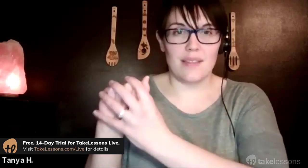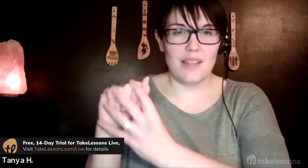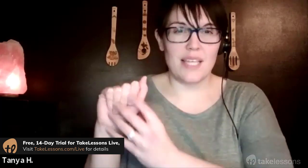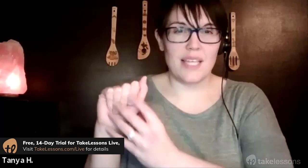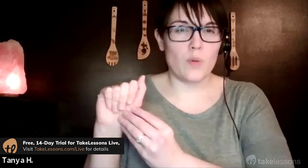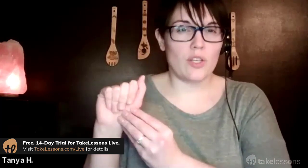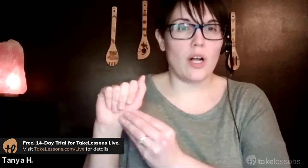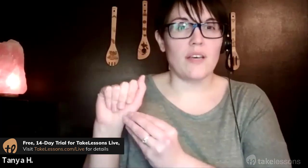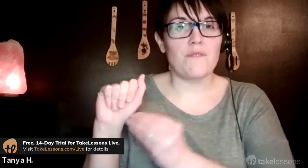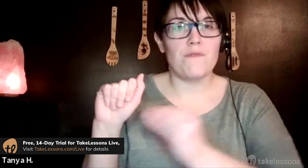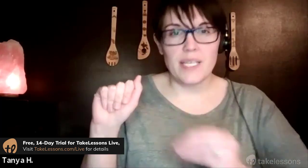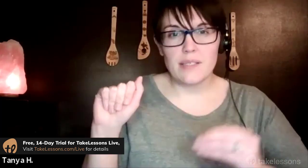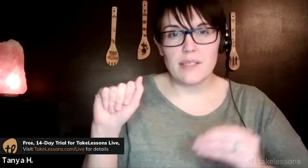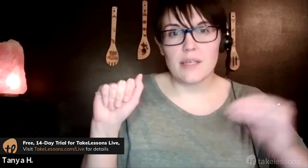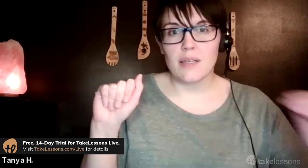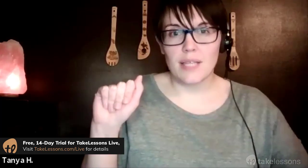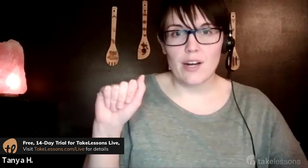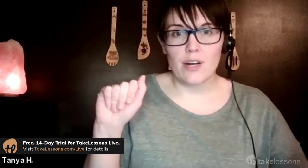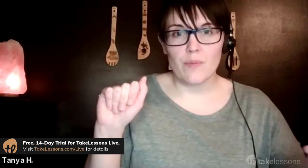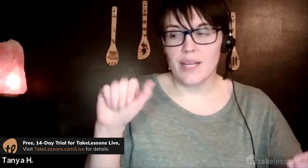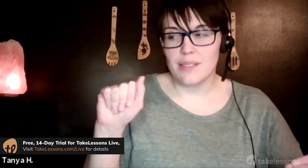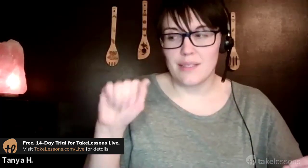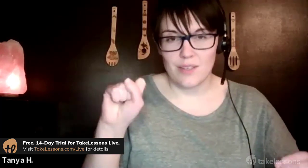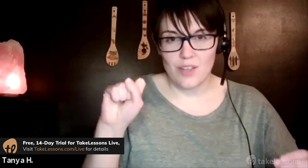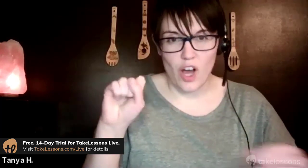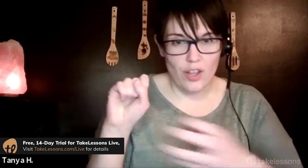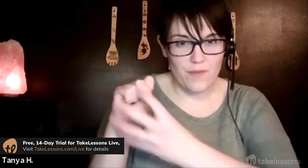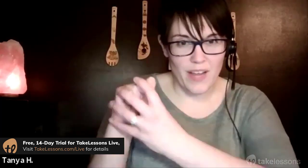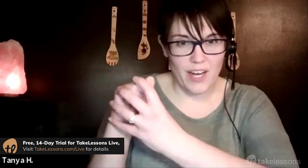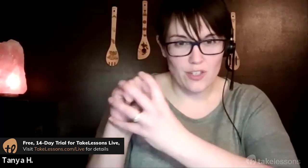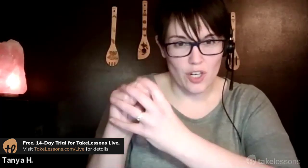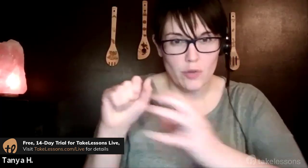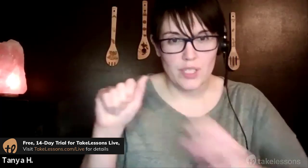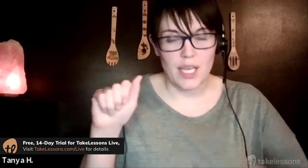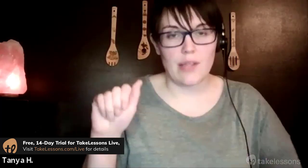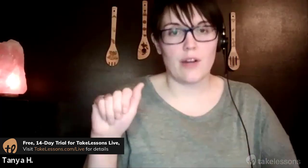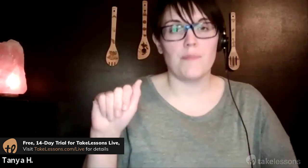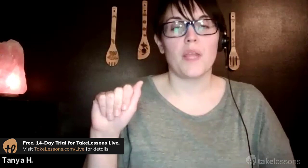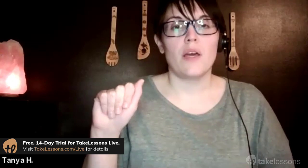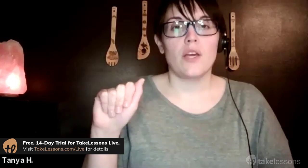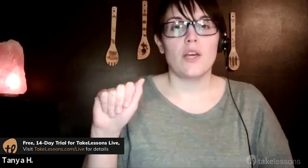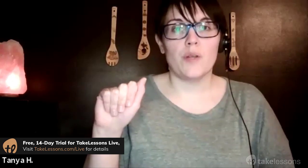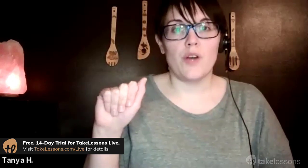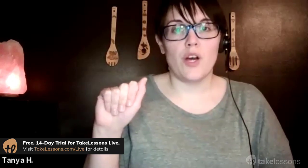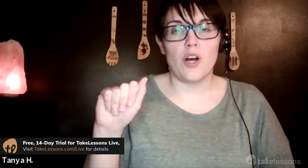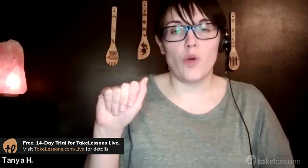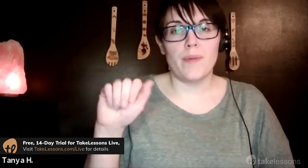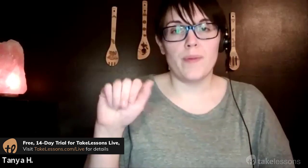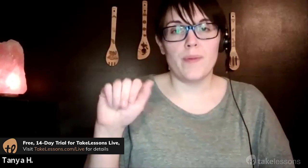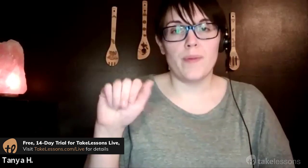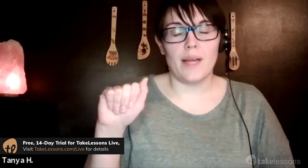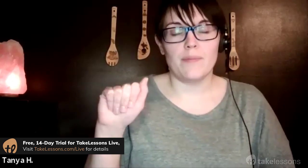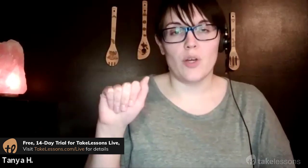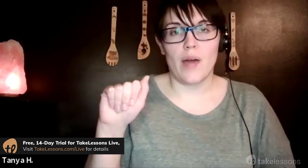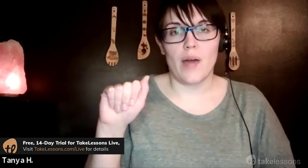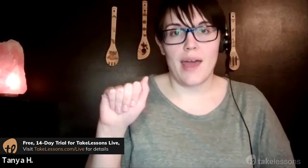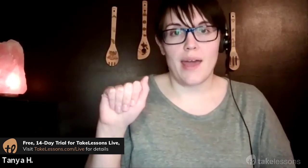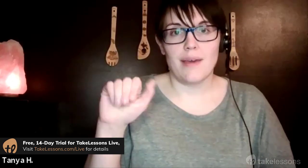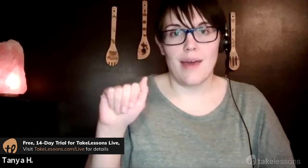this is what's called a fist letter because all the fingers are close together, you would open it a little bit. So A,